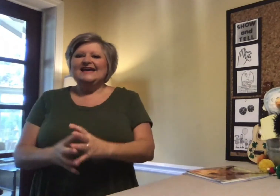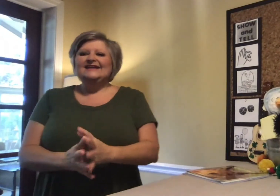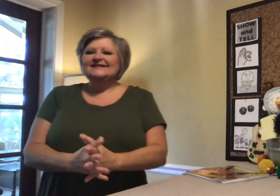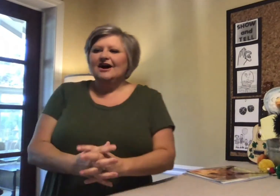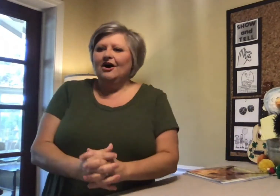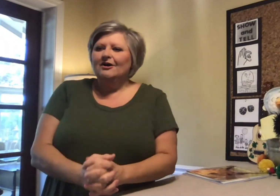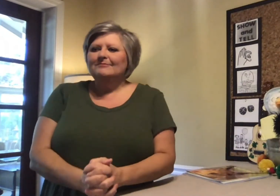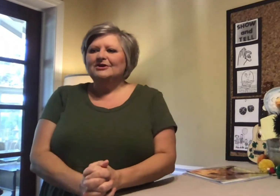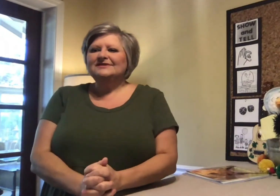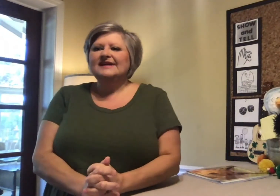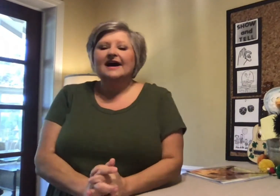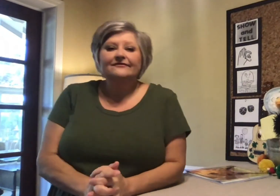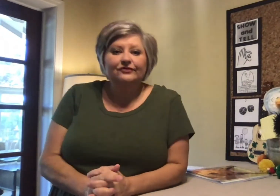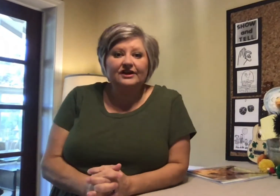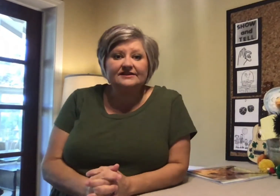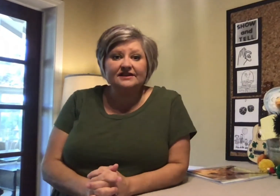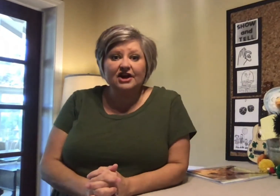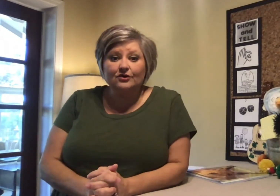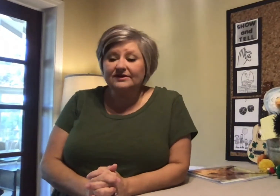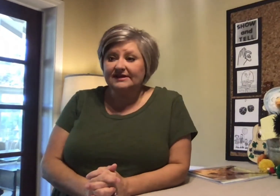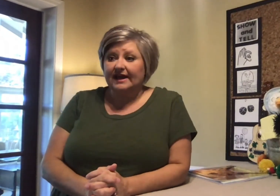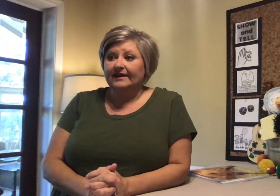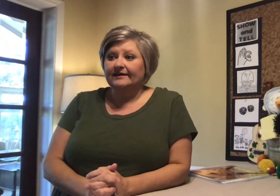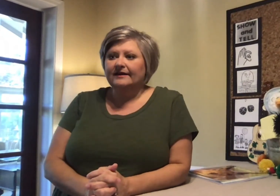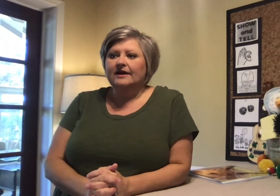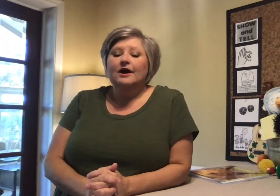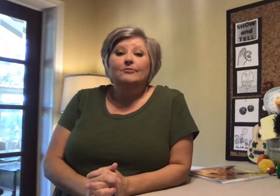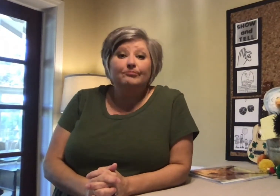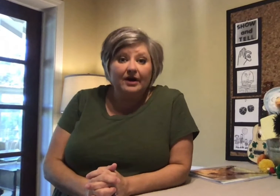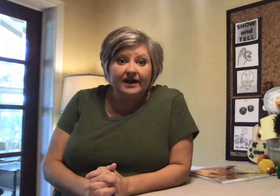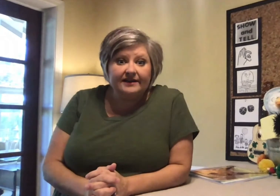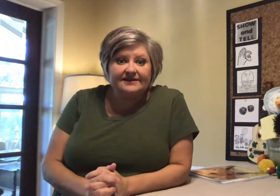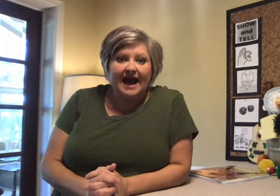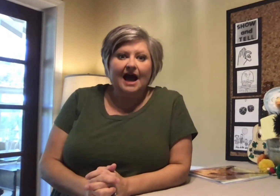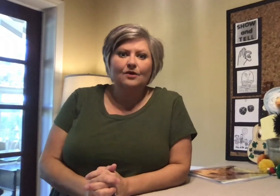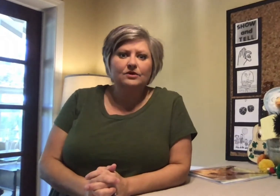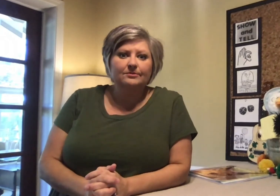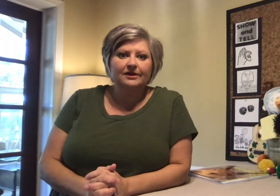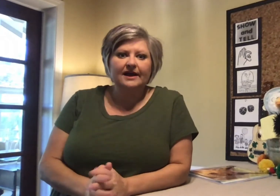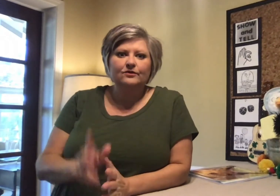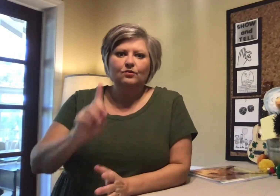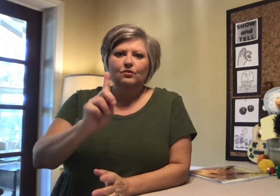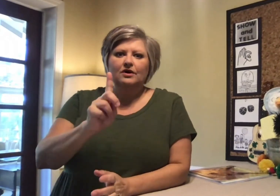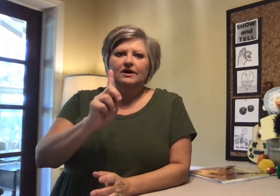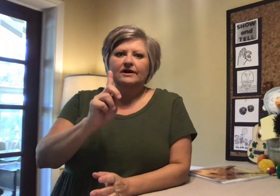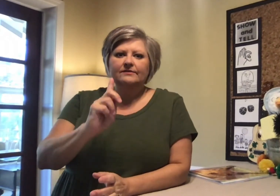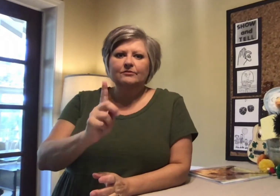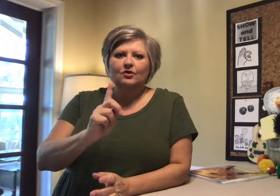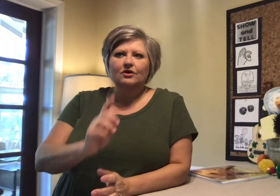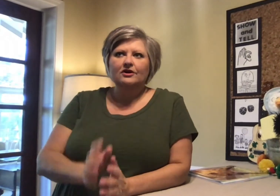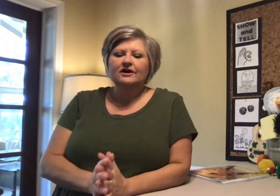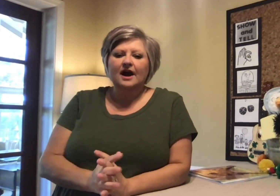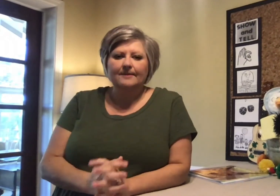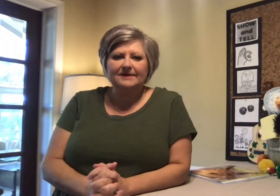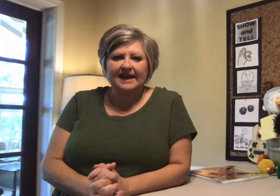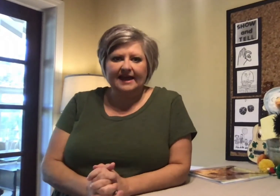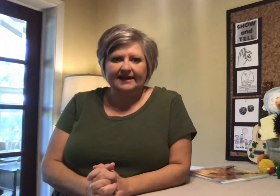is almost time for us to go today, but I want to play one more copycat